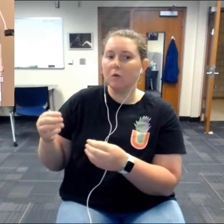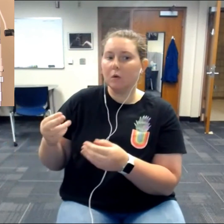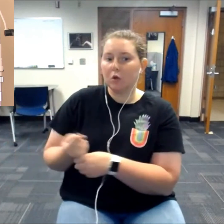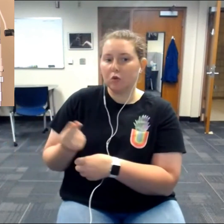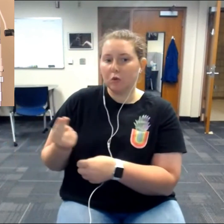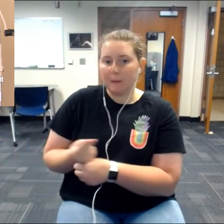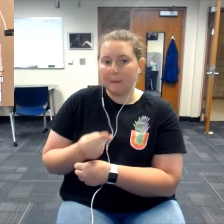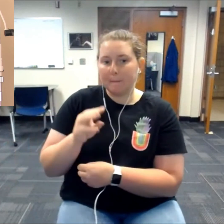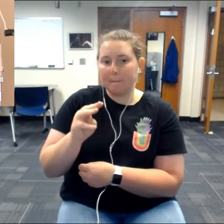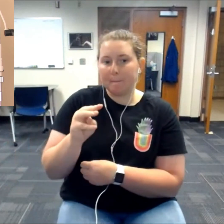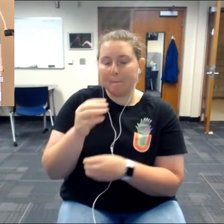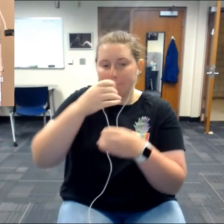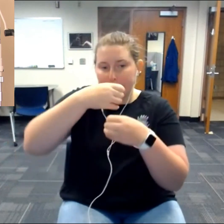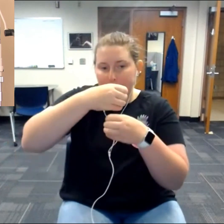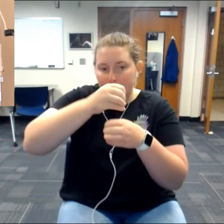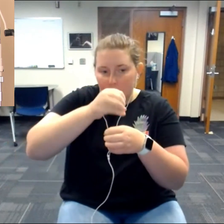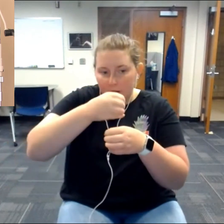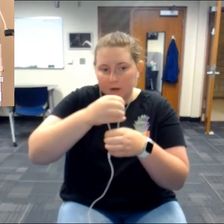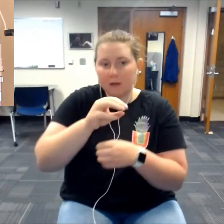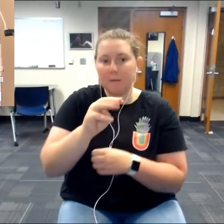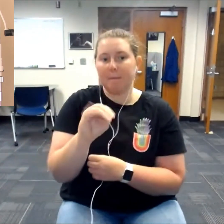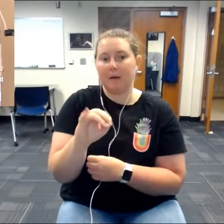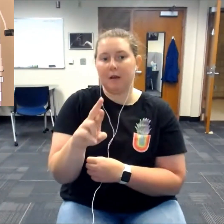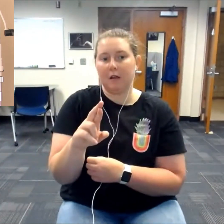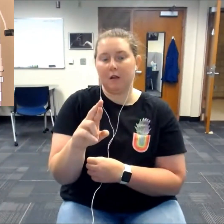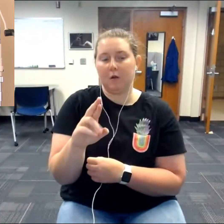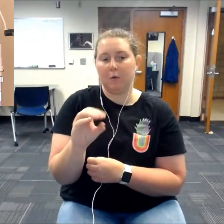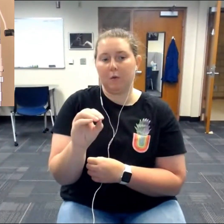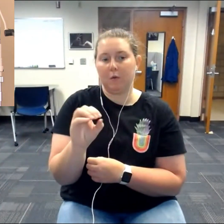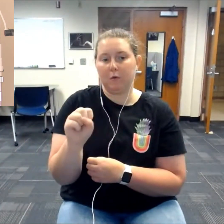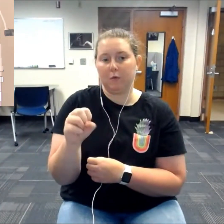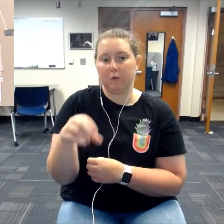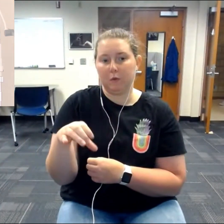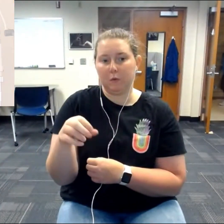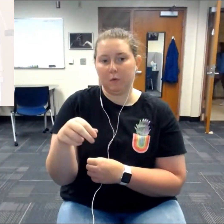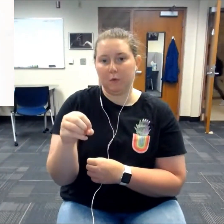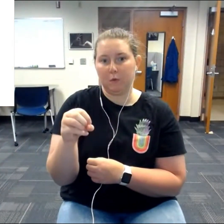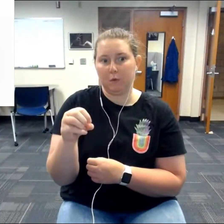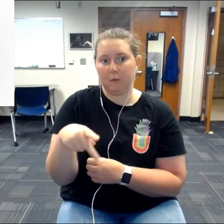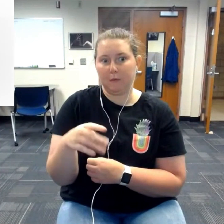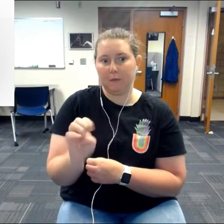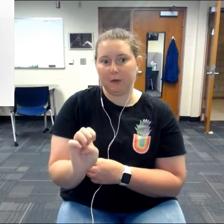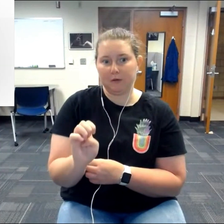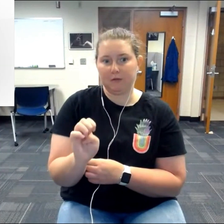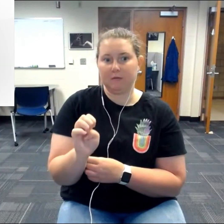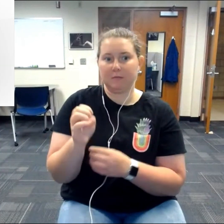of vision and health of the eye. So that's another important aspect of the comprehensive eye exam.